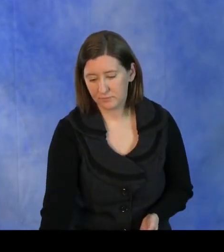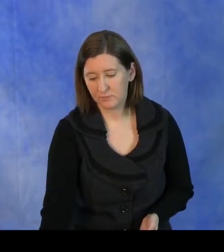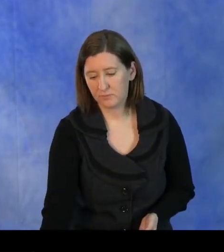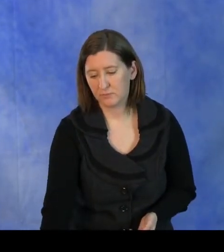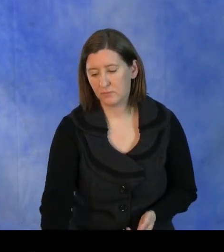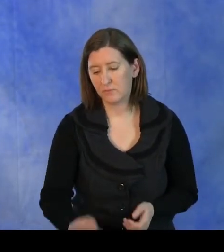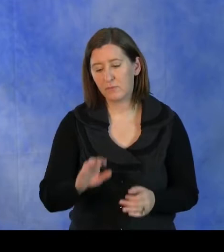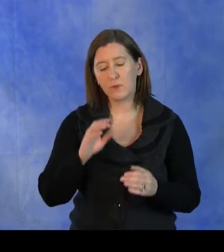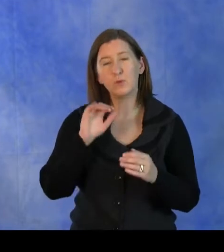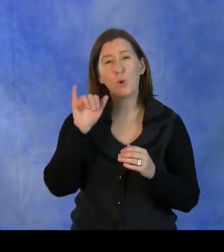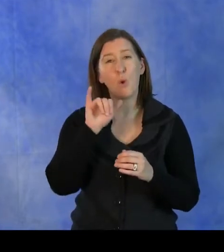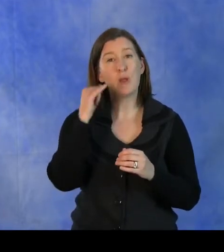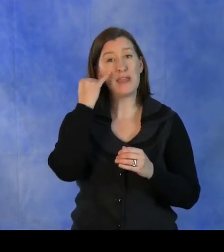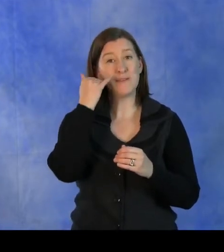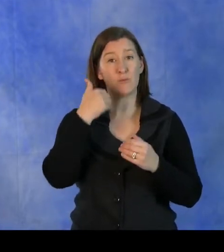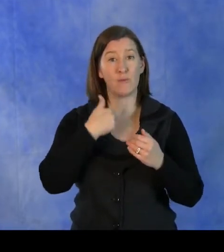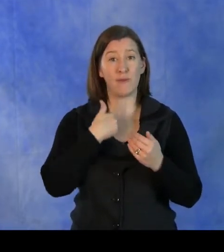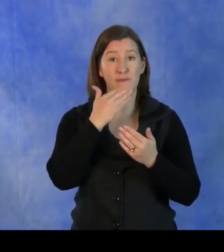that.